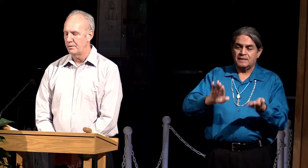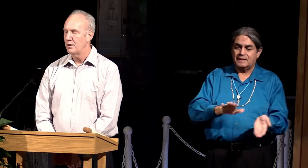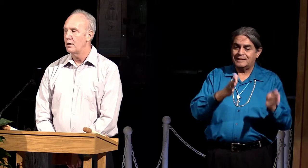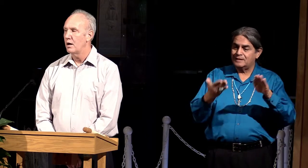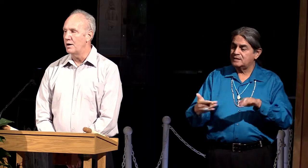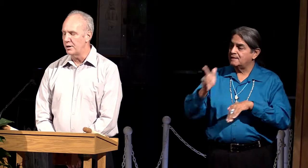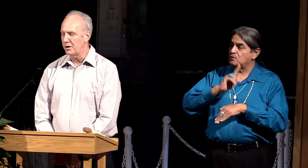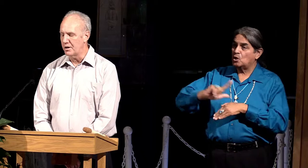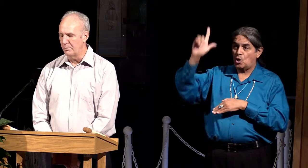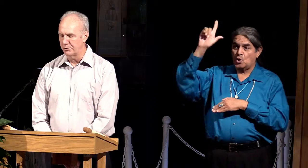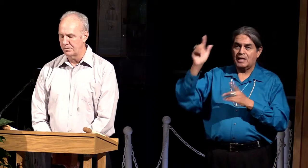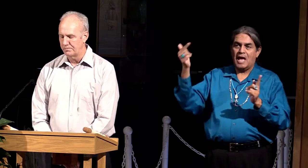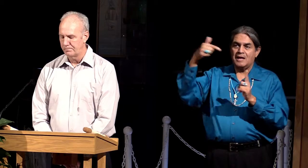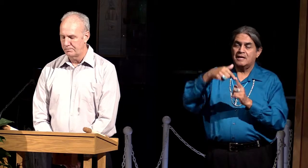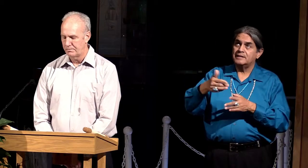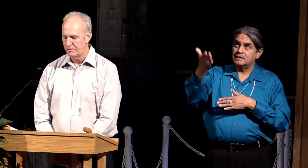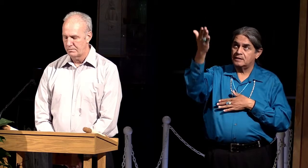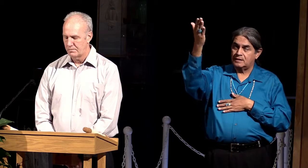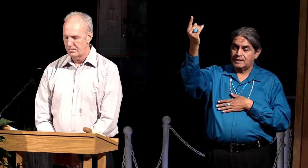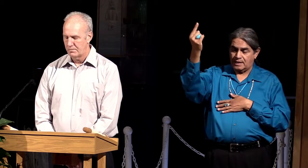Lord until he comes."